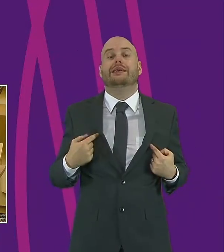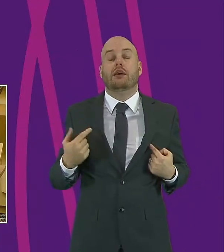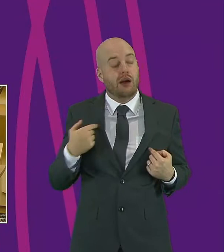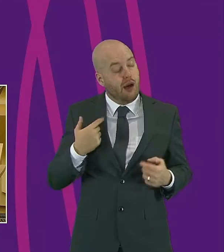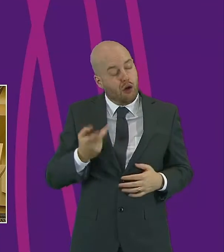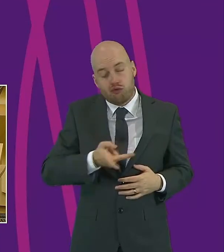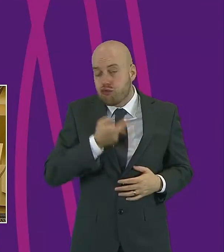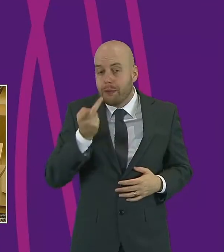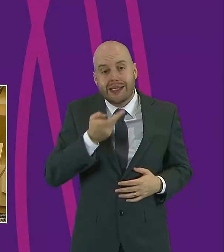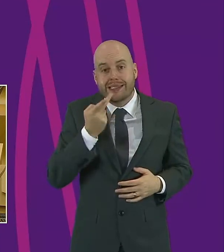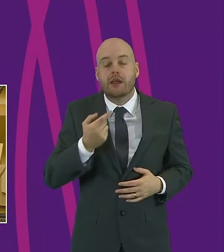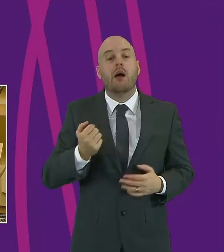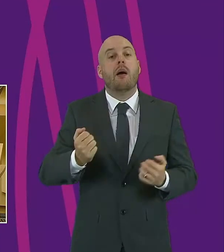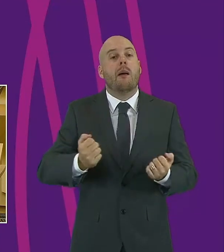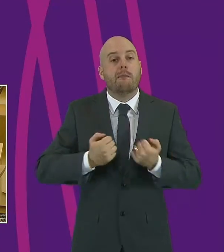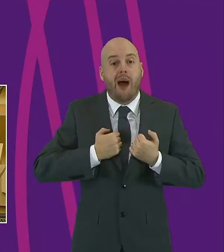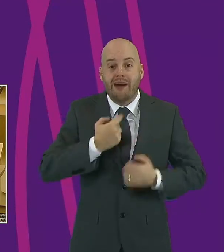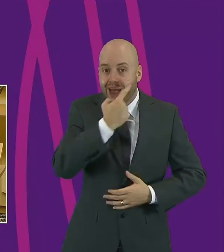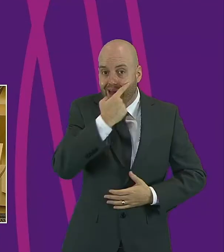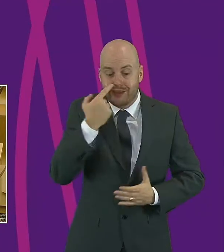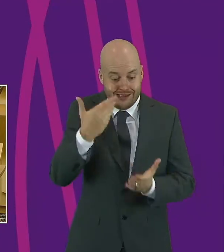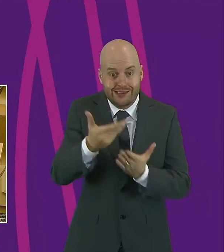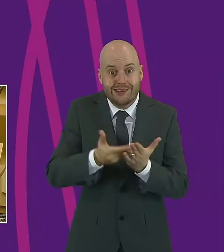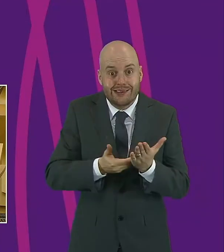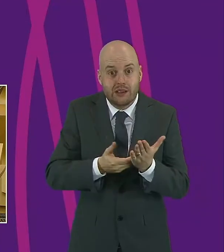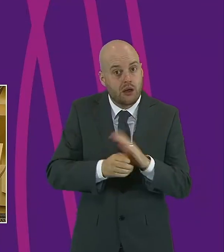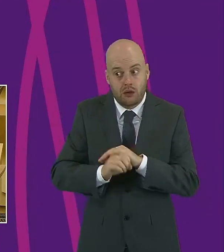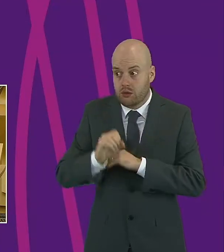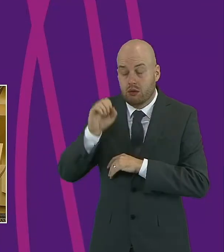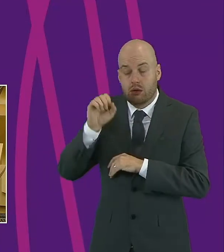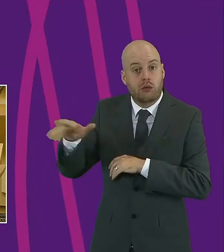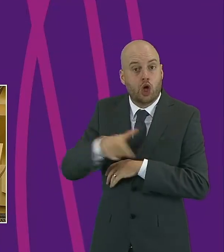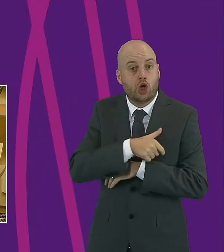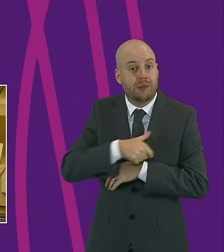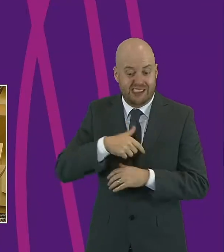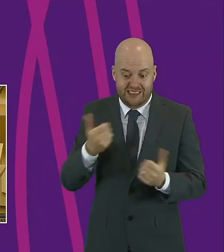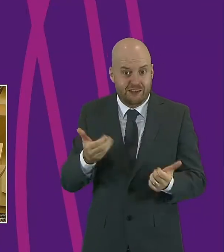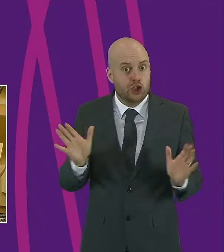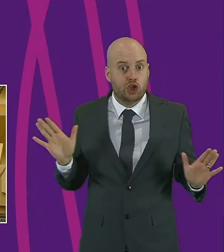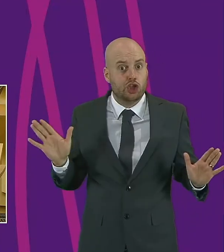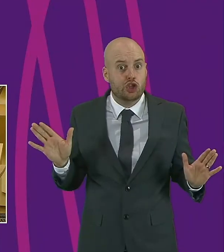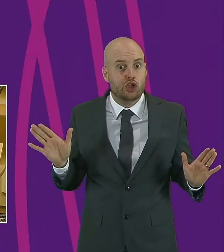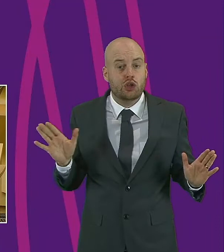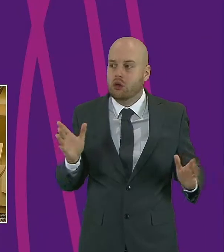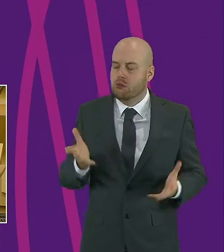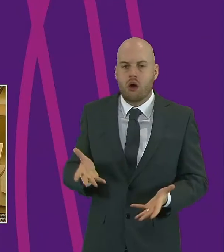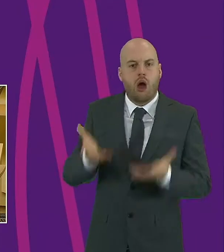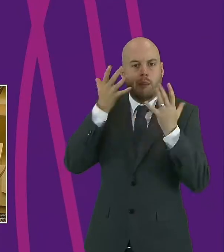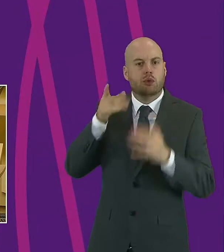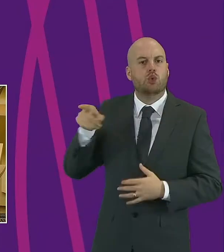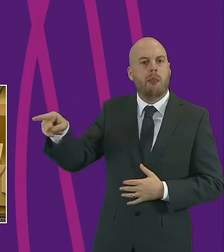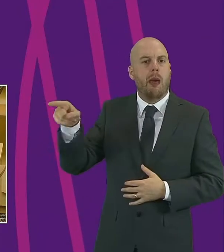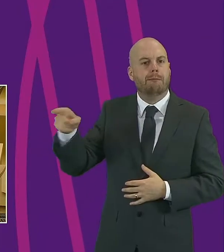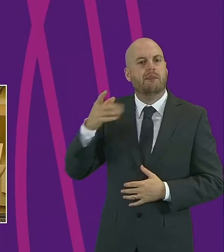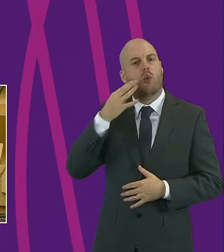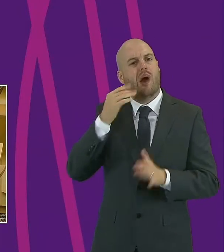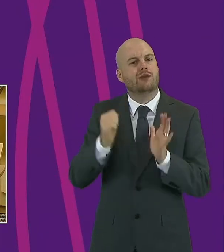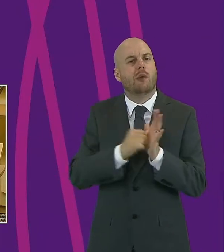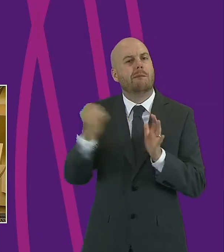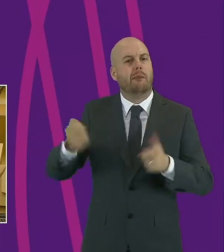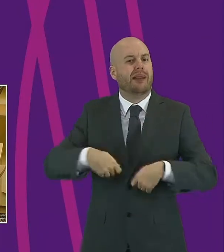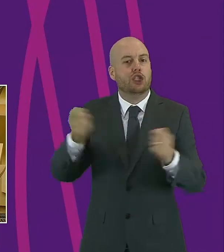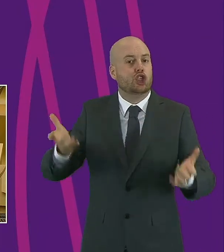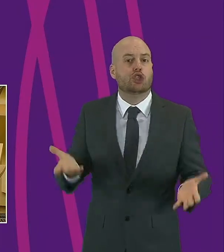evidence to this committee. I am respecting the fact that it is for the committee to decide when that is published, because they have important